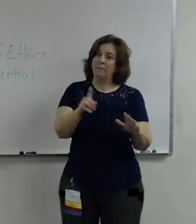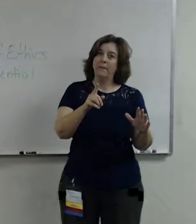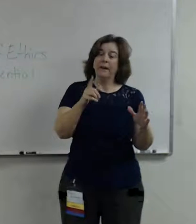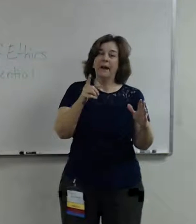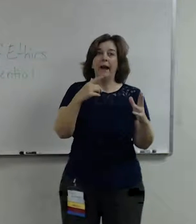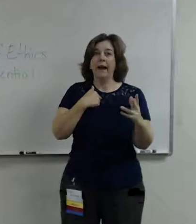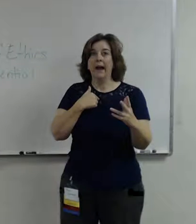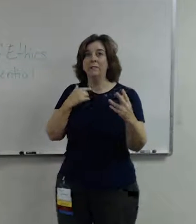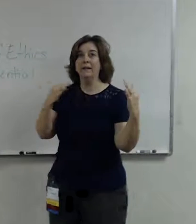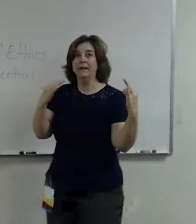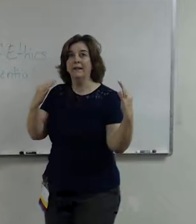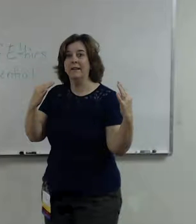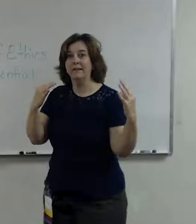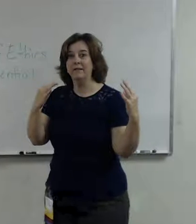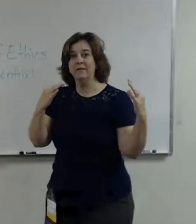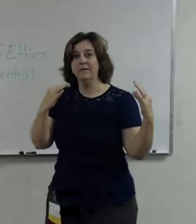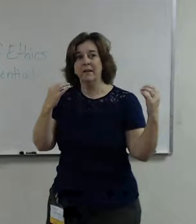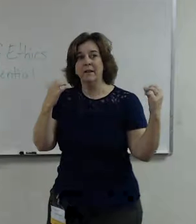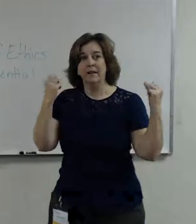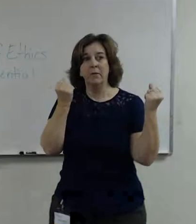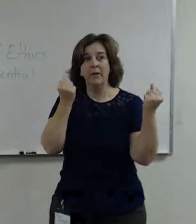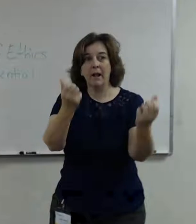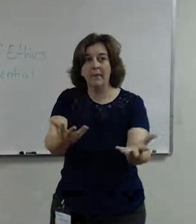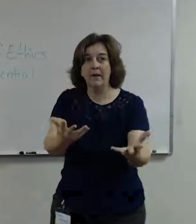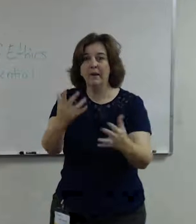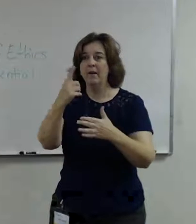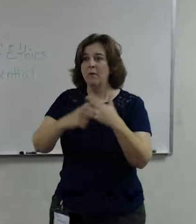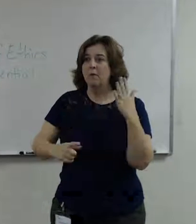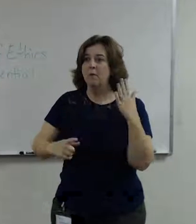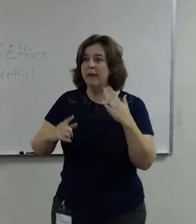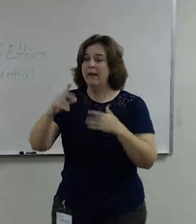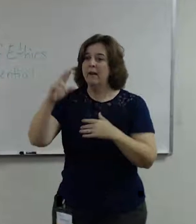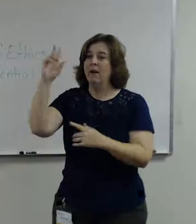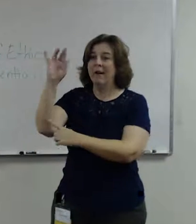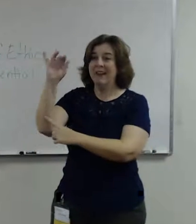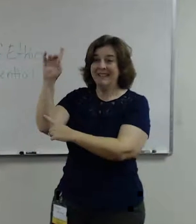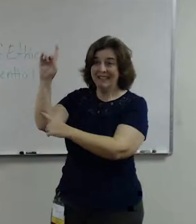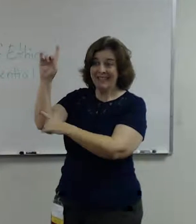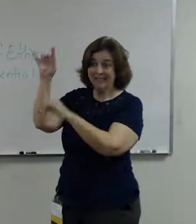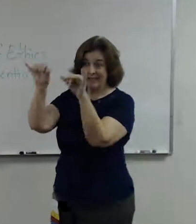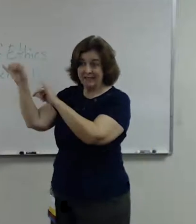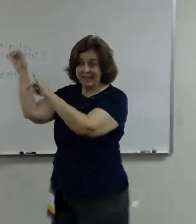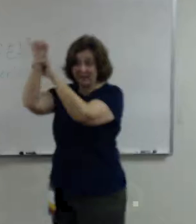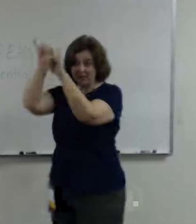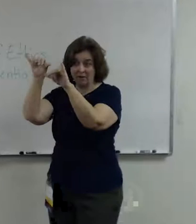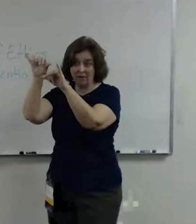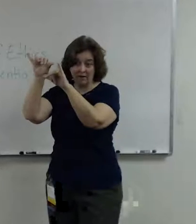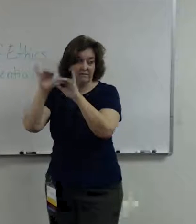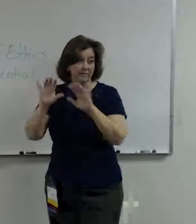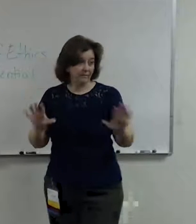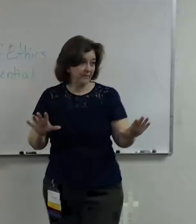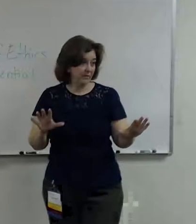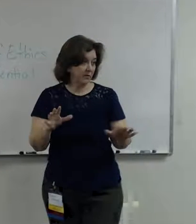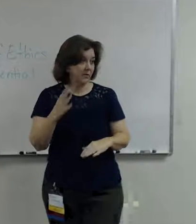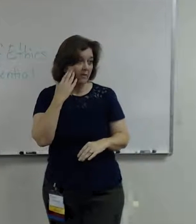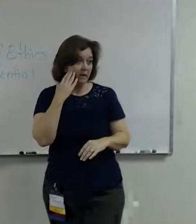But I'm going to put out there what our ID's standards are, just so